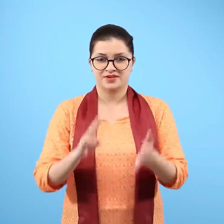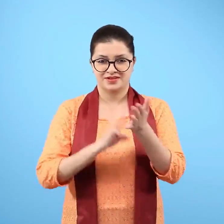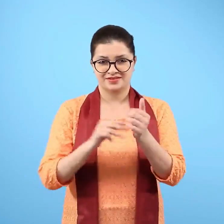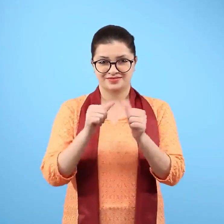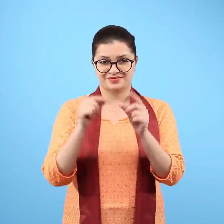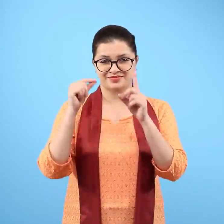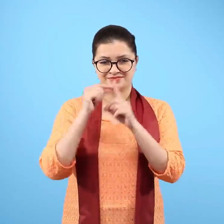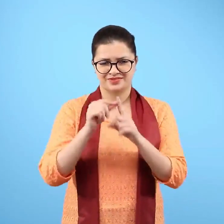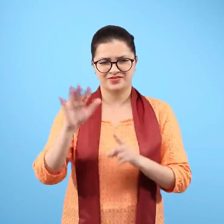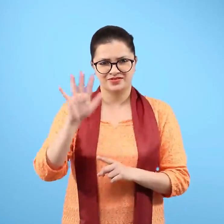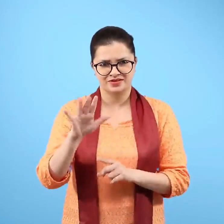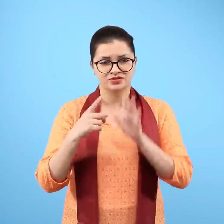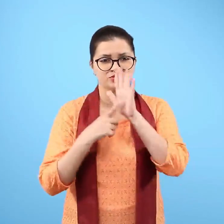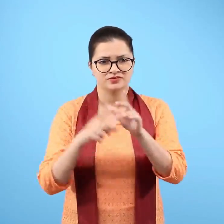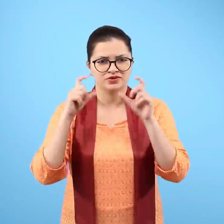Observe the map of India given here